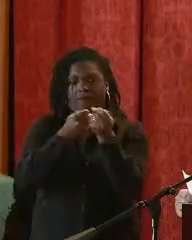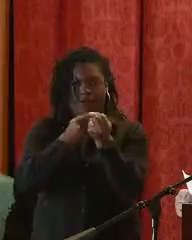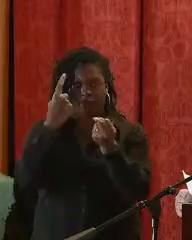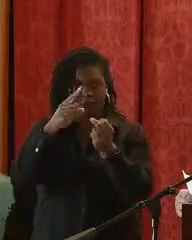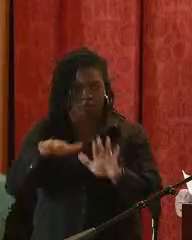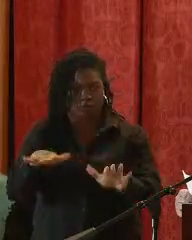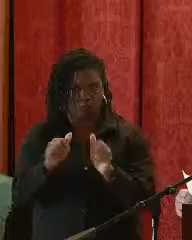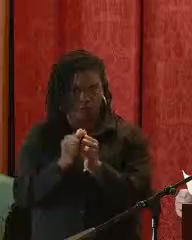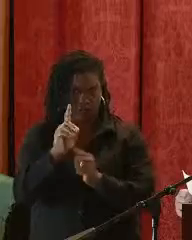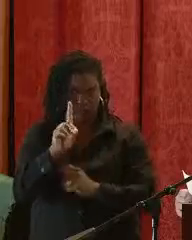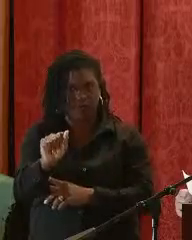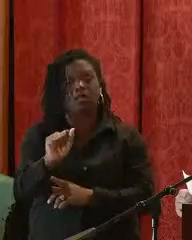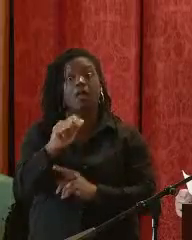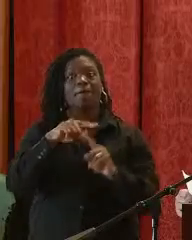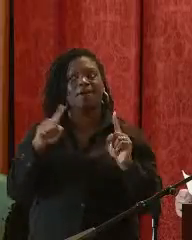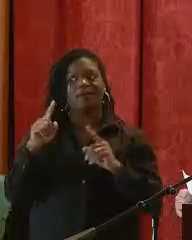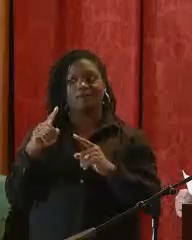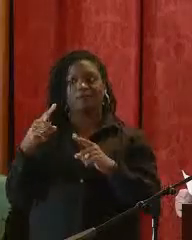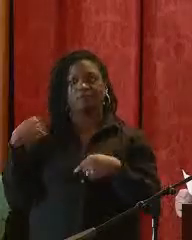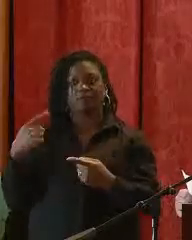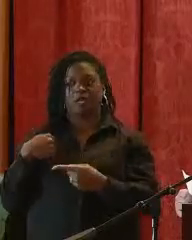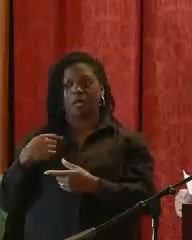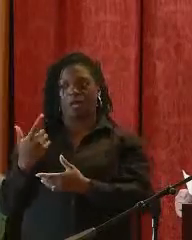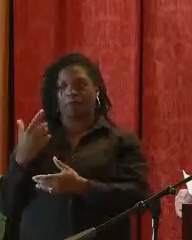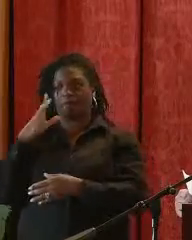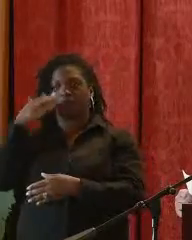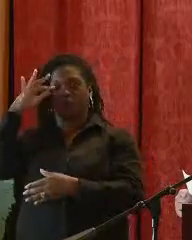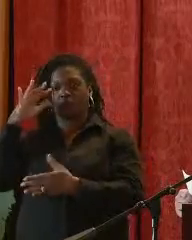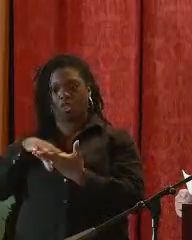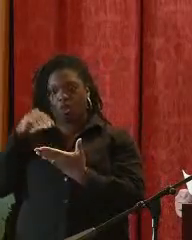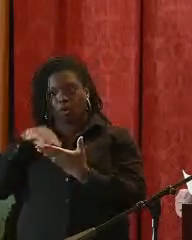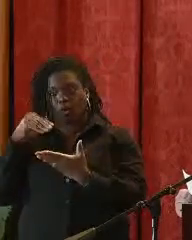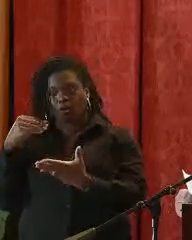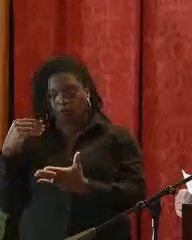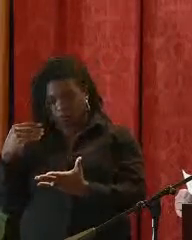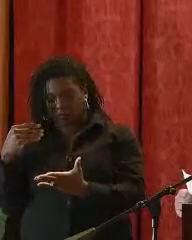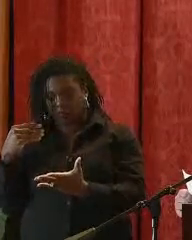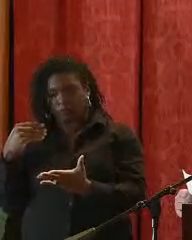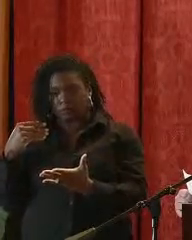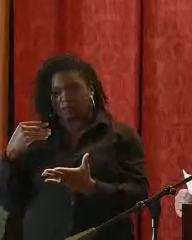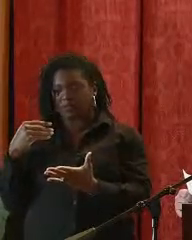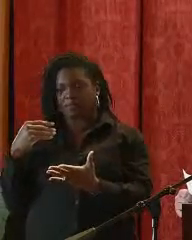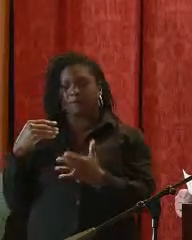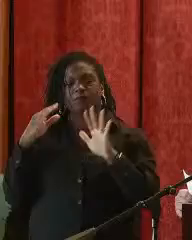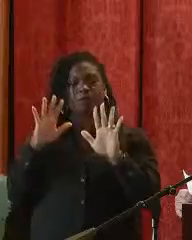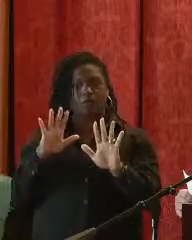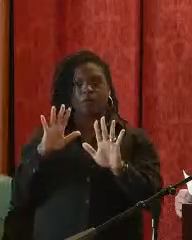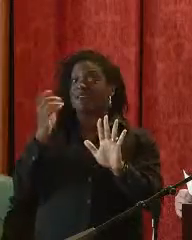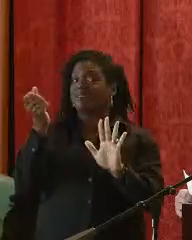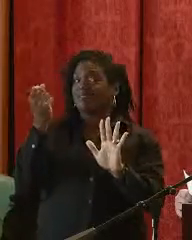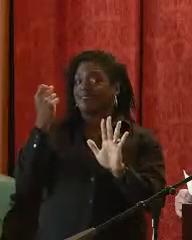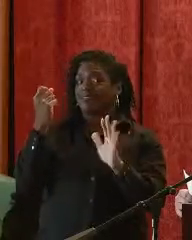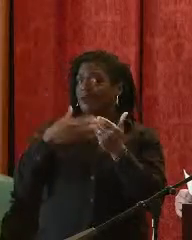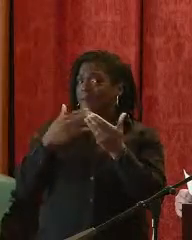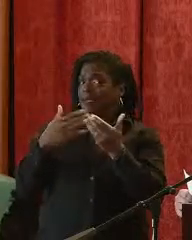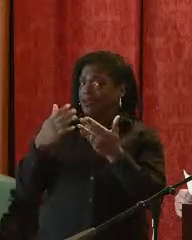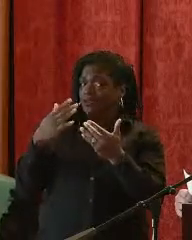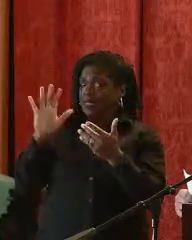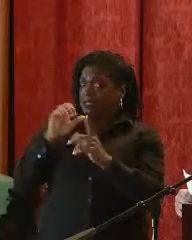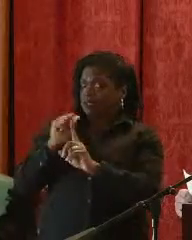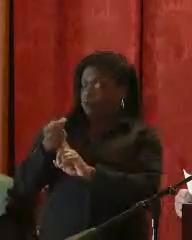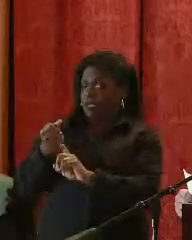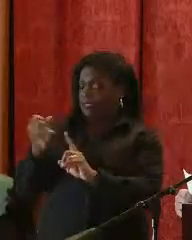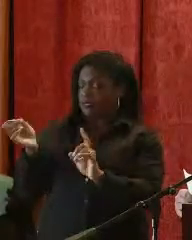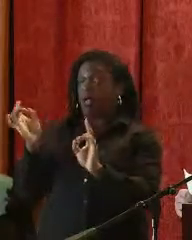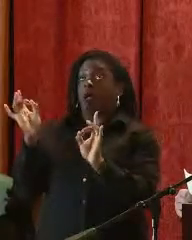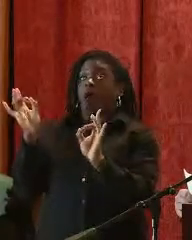that has surprised me. No matter how horrible an event is at the time, if you work through it, go around it,